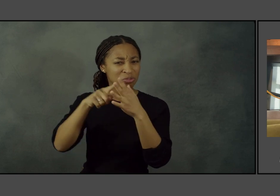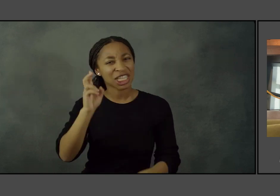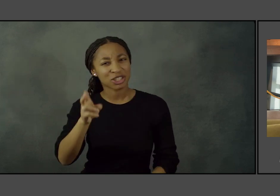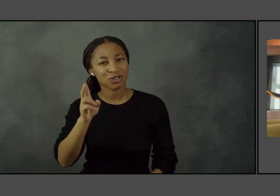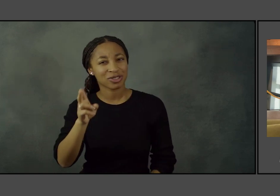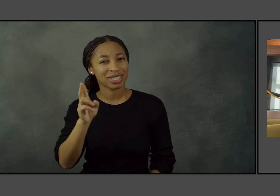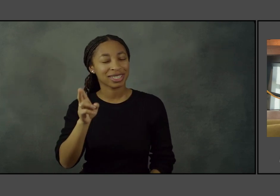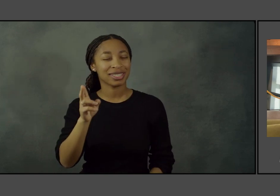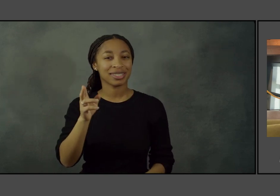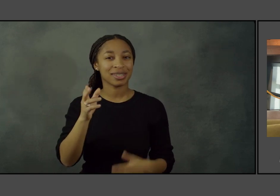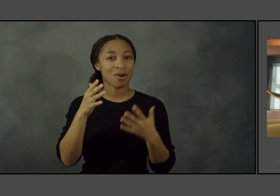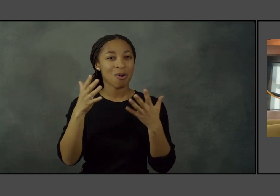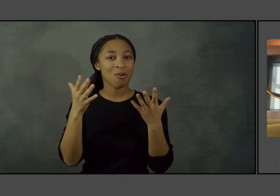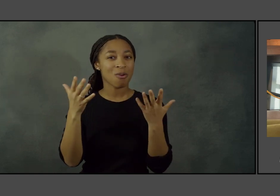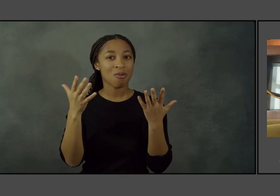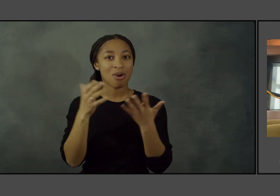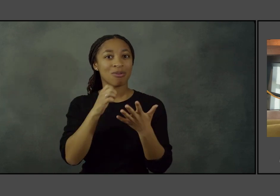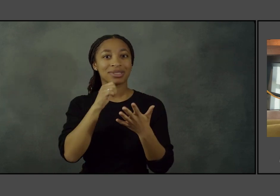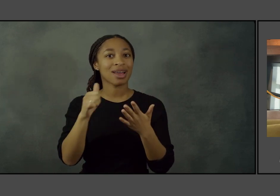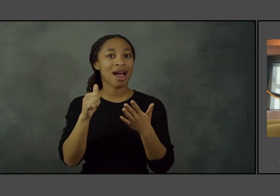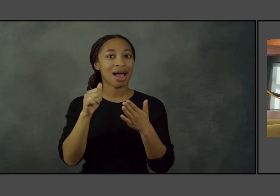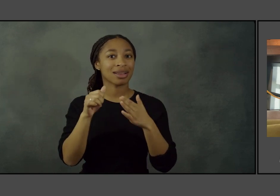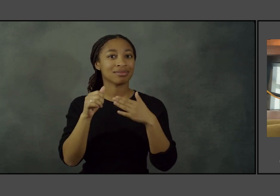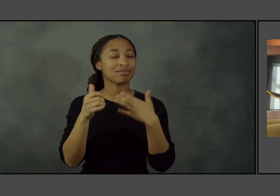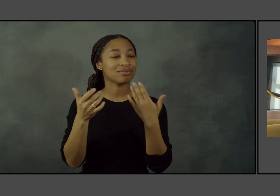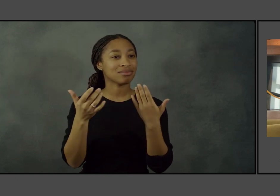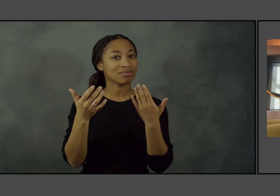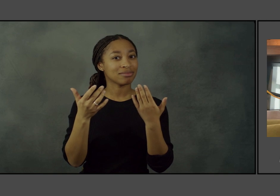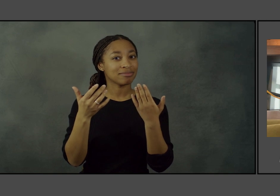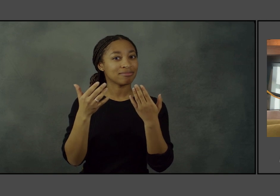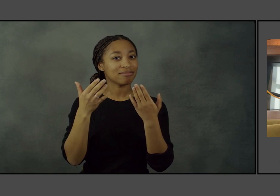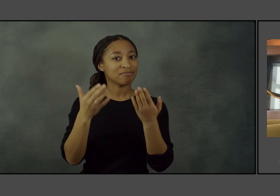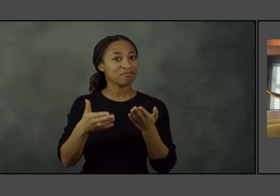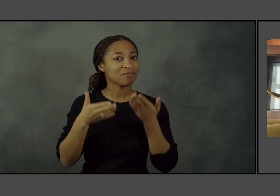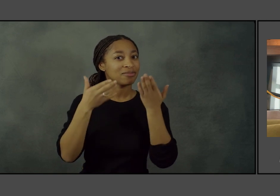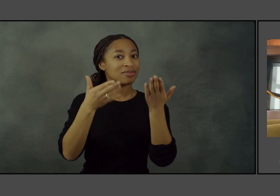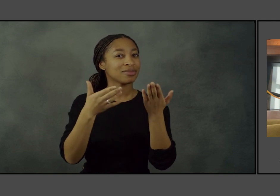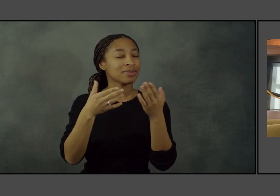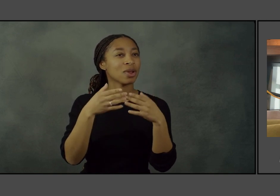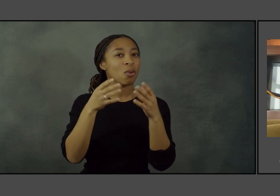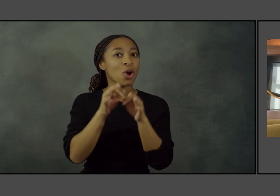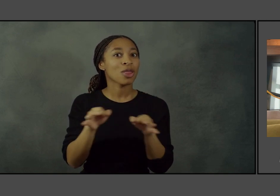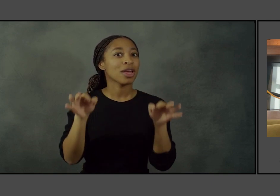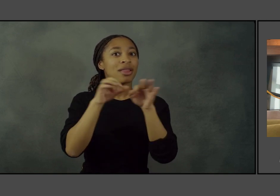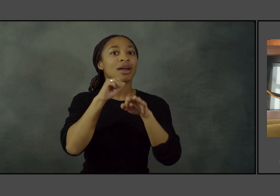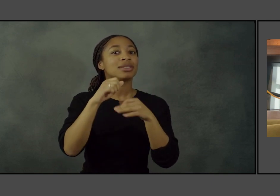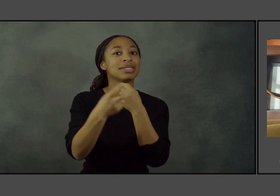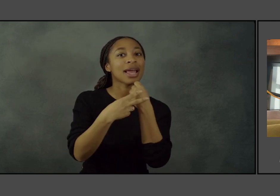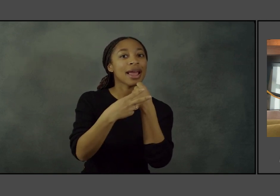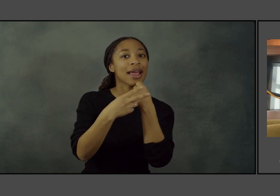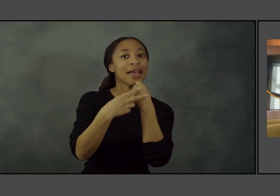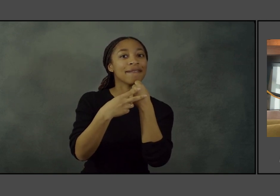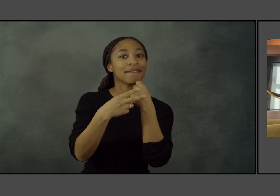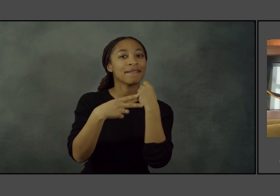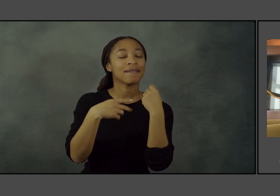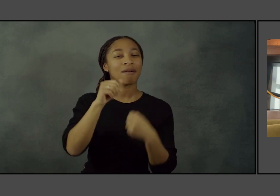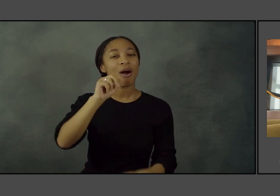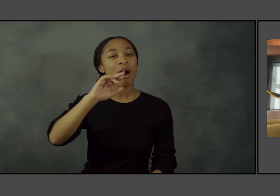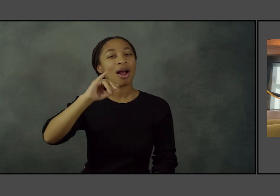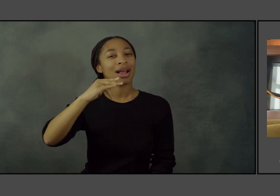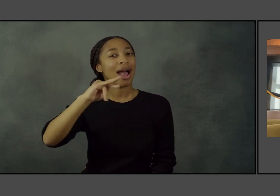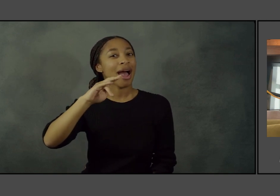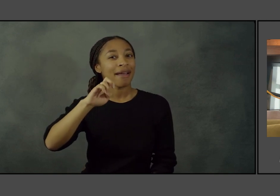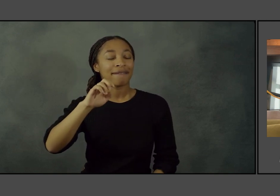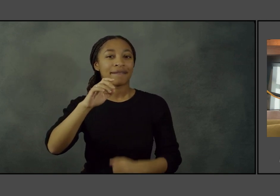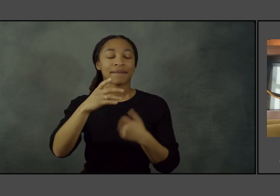considered worthy enough to be archived in the way that we currently think of archiving. And I think about how